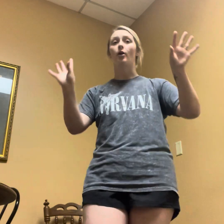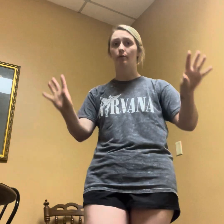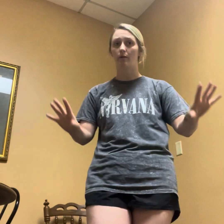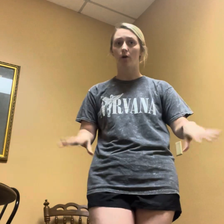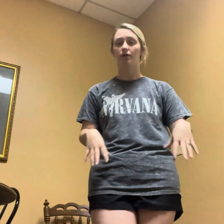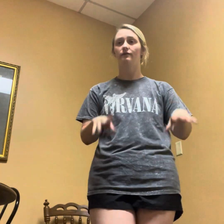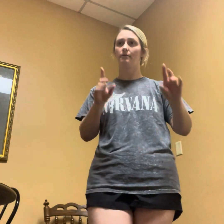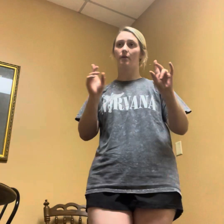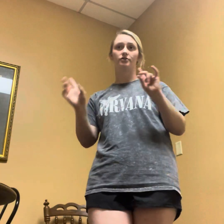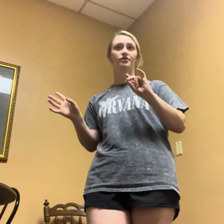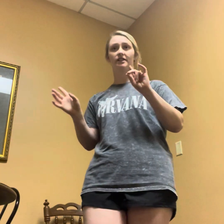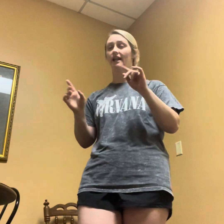be walking around monitoring that.